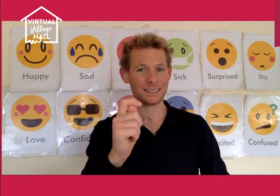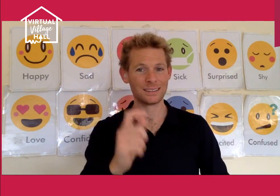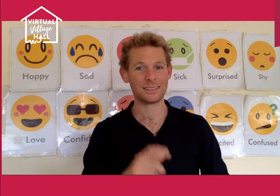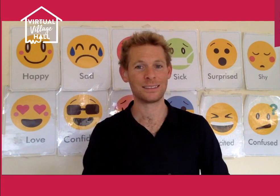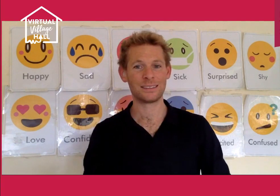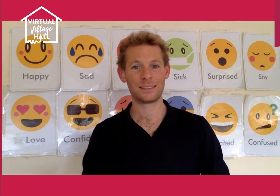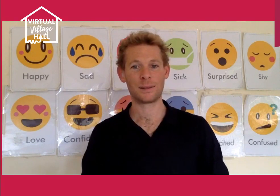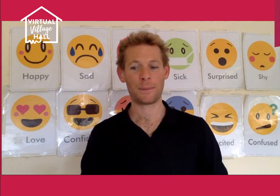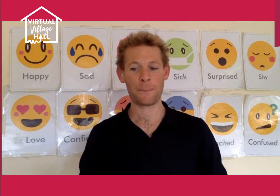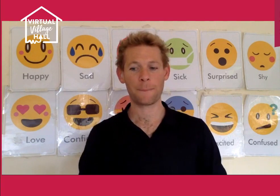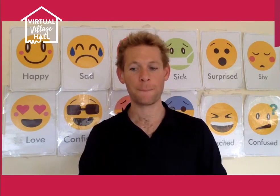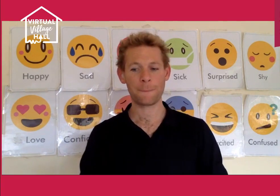Number 10,